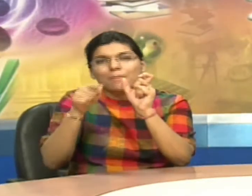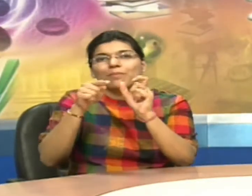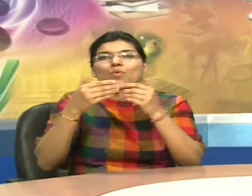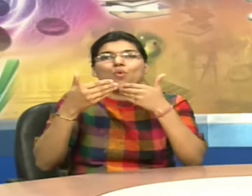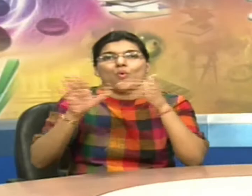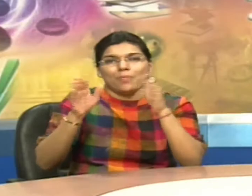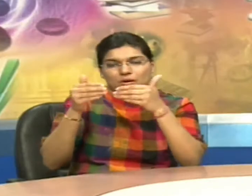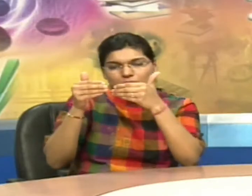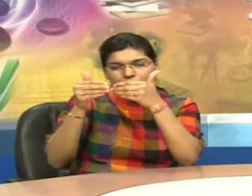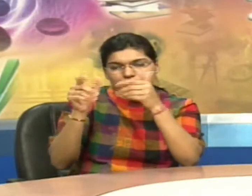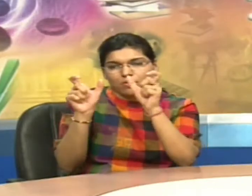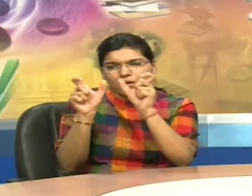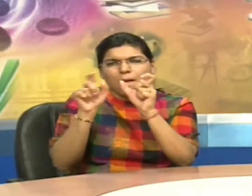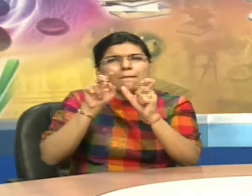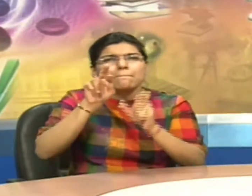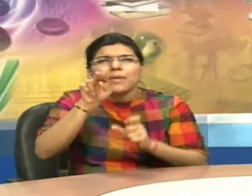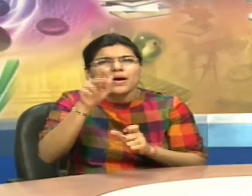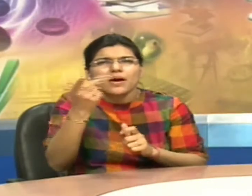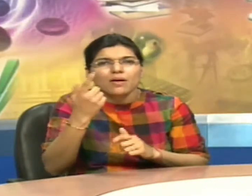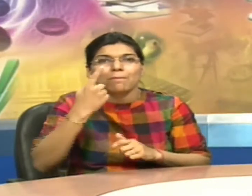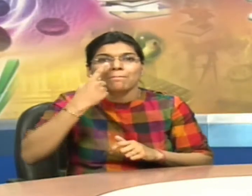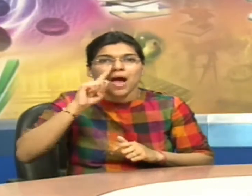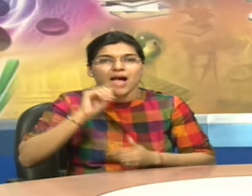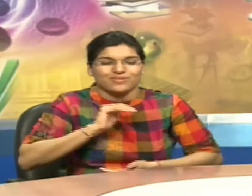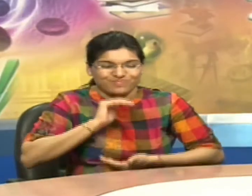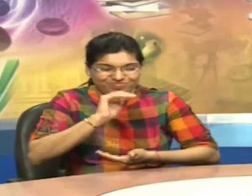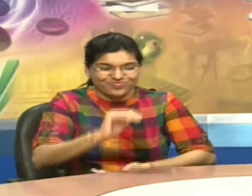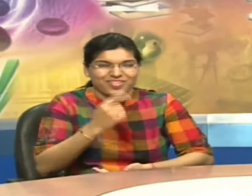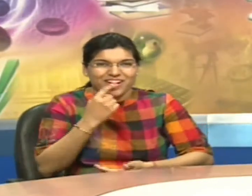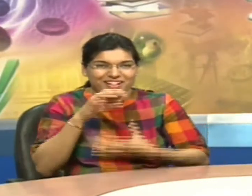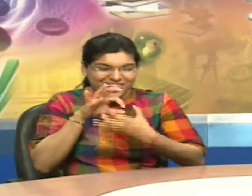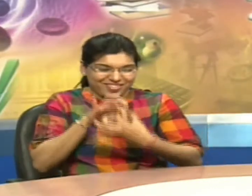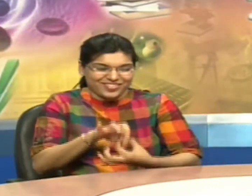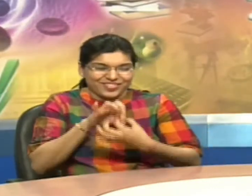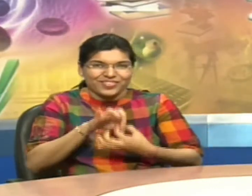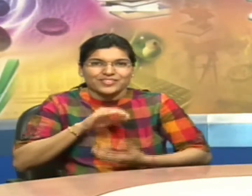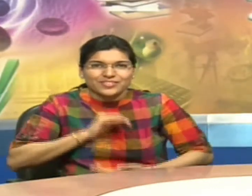difference between mother and tongue. They are not close together,